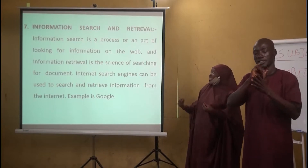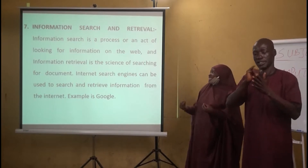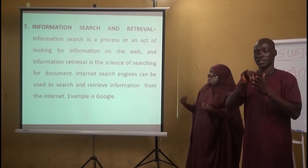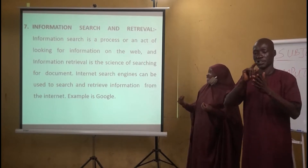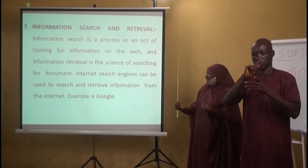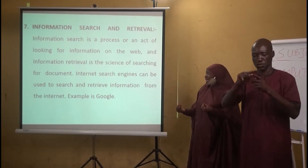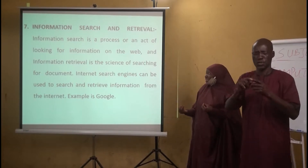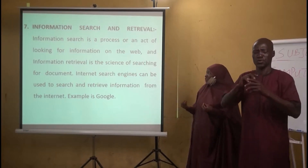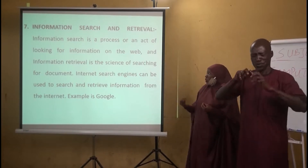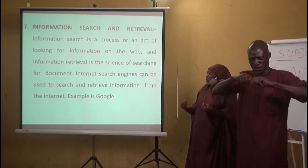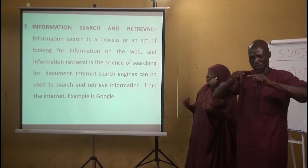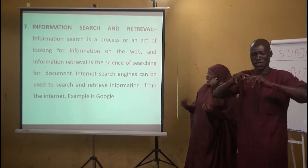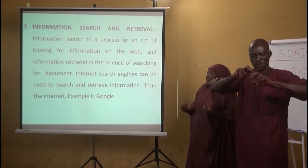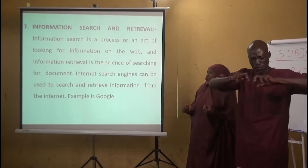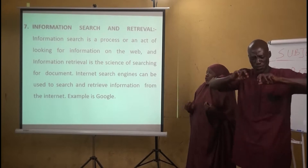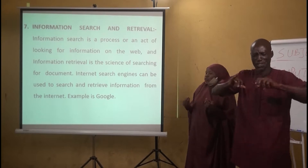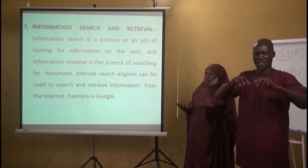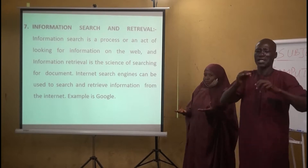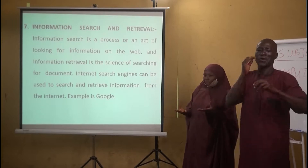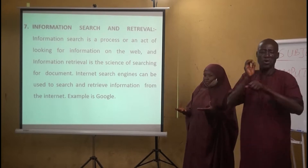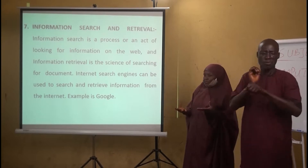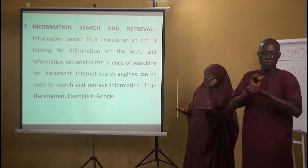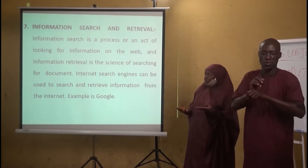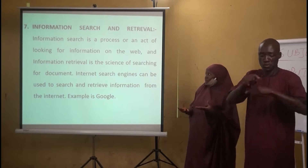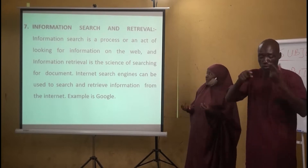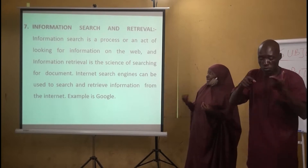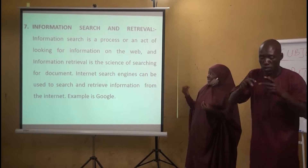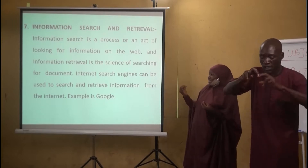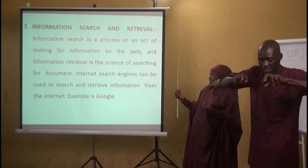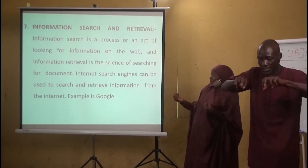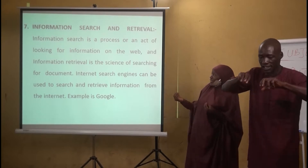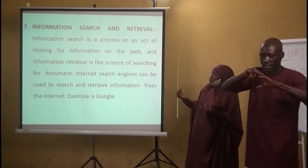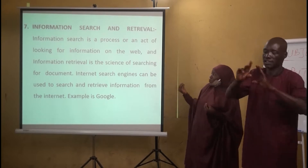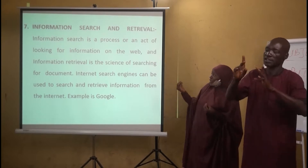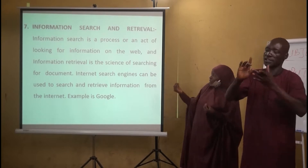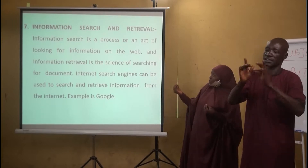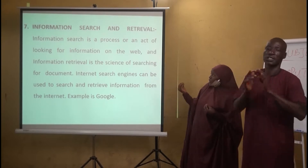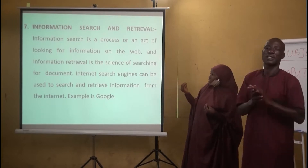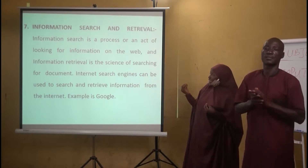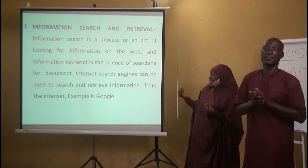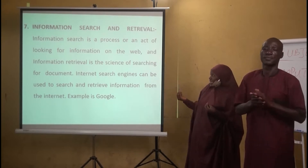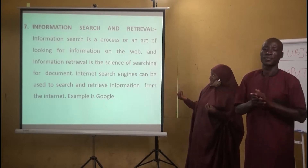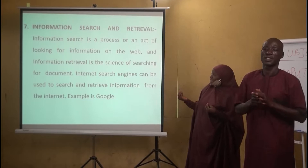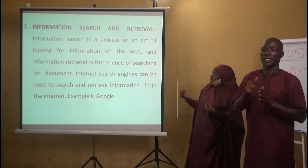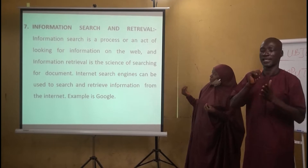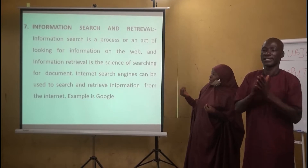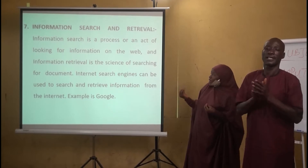the science of searching for documents. That's the difference between the information search, because